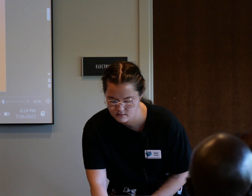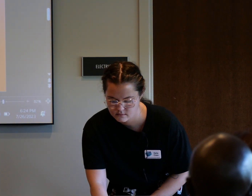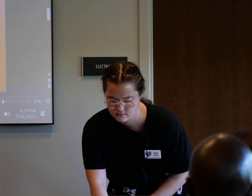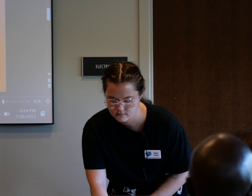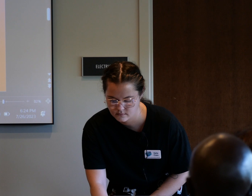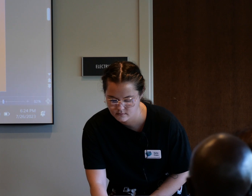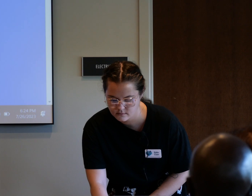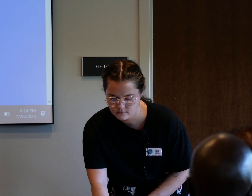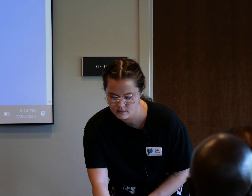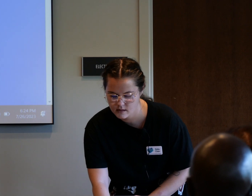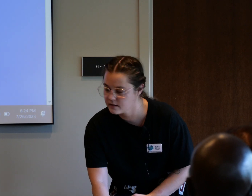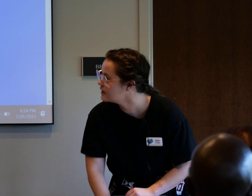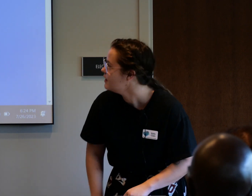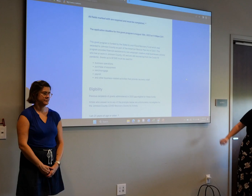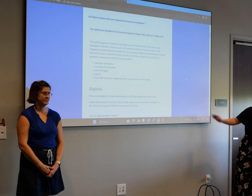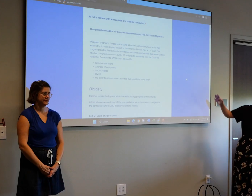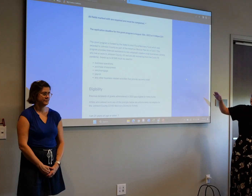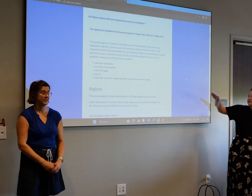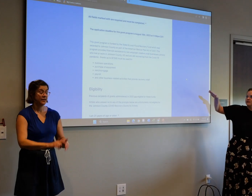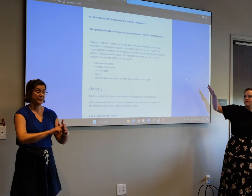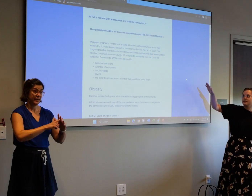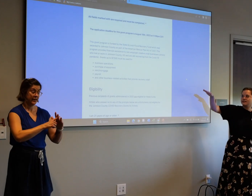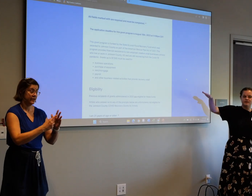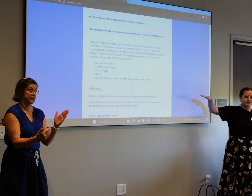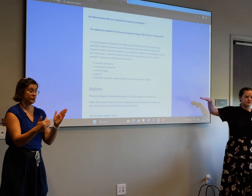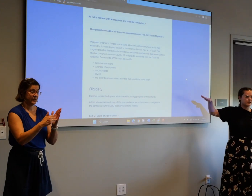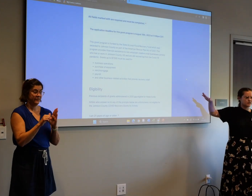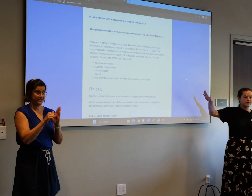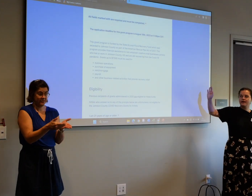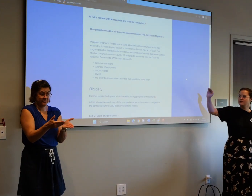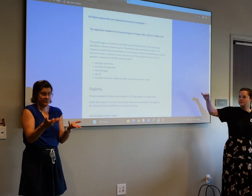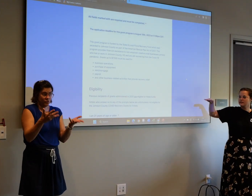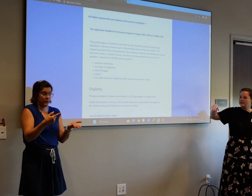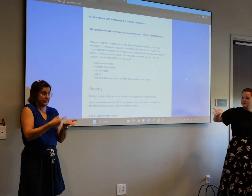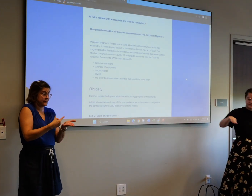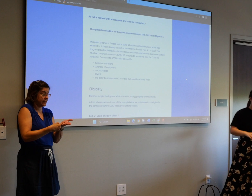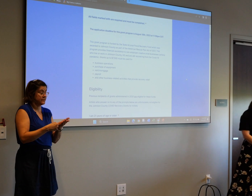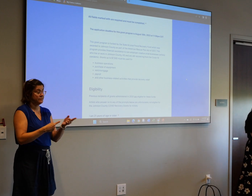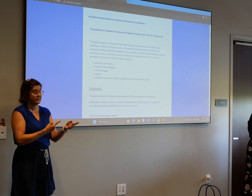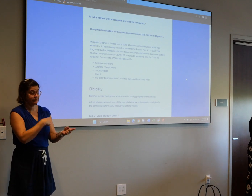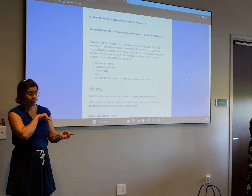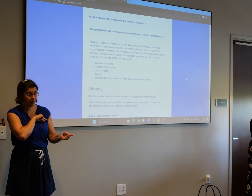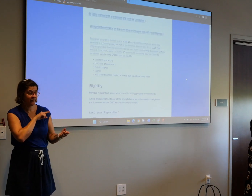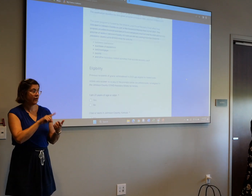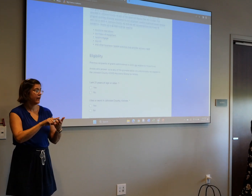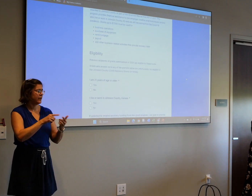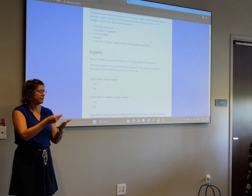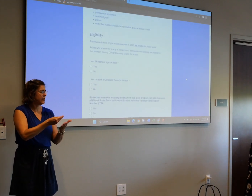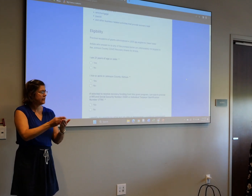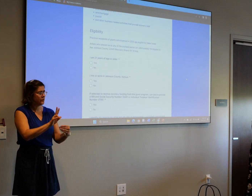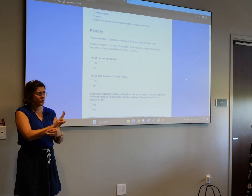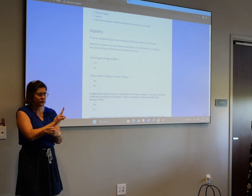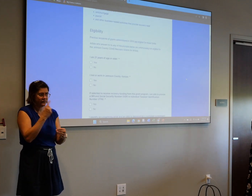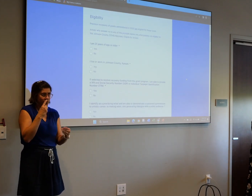There we go. All right, in the beginning, it's going to reiterate some of the things we've talked about, eligibility, uses, etc. You're